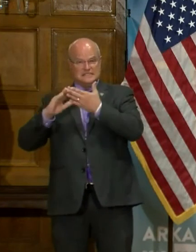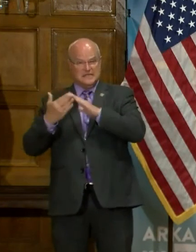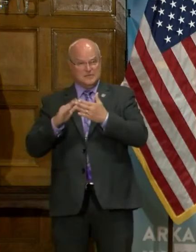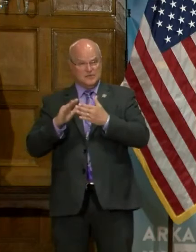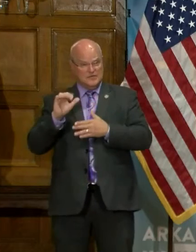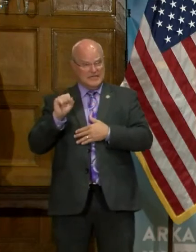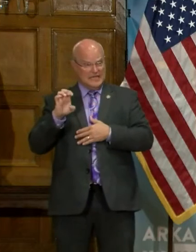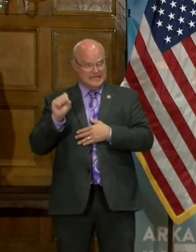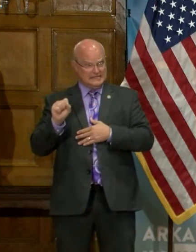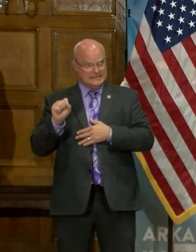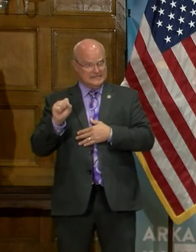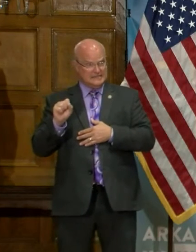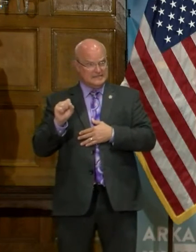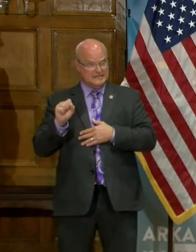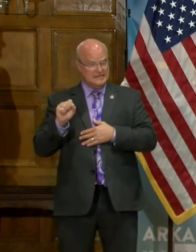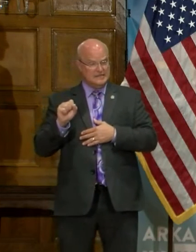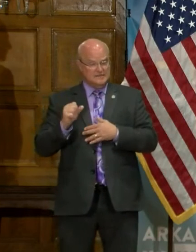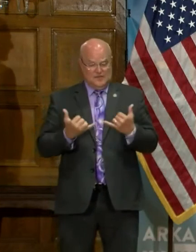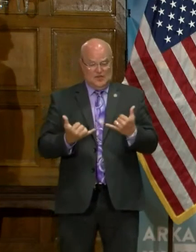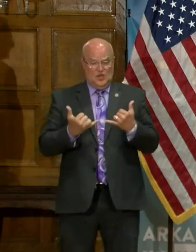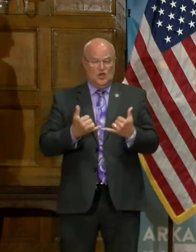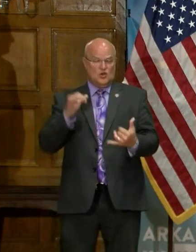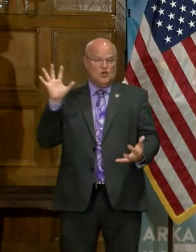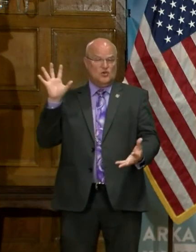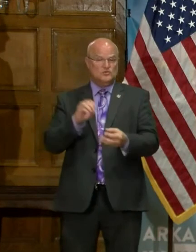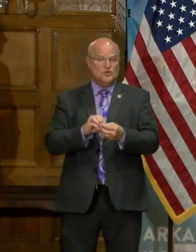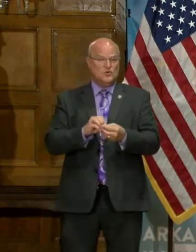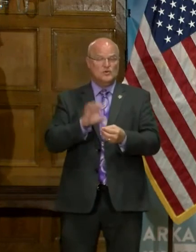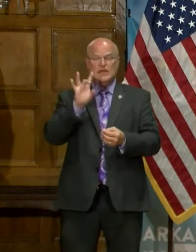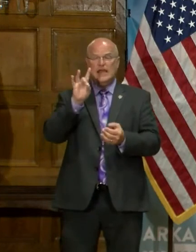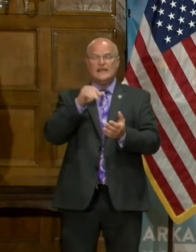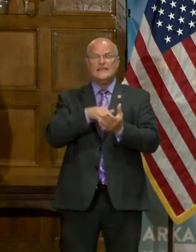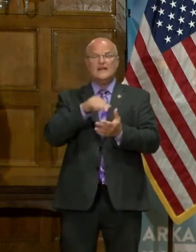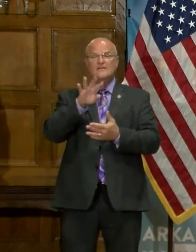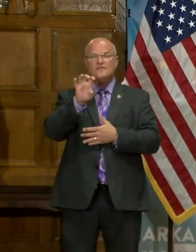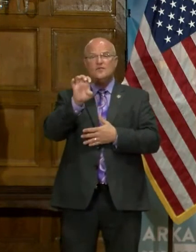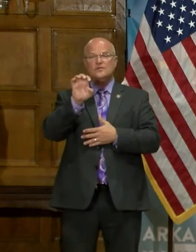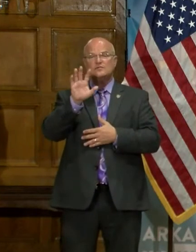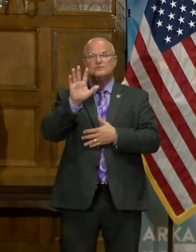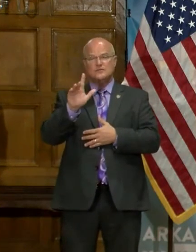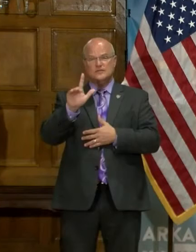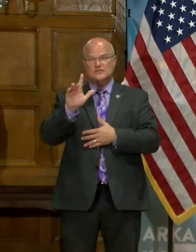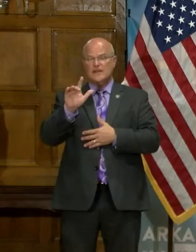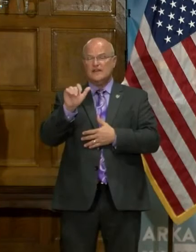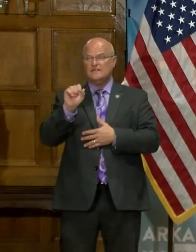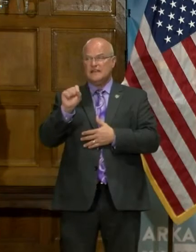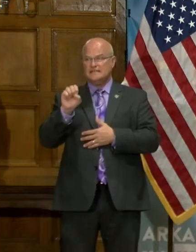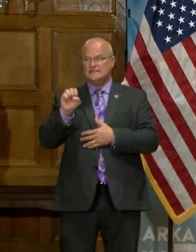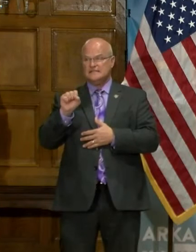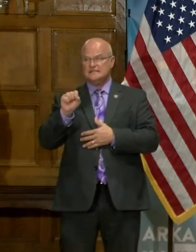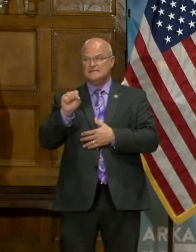community cases. Of our current total 8,425 cases,